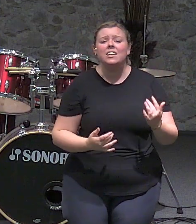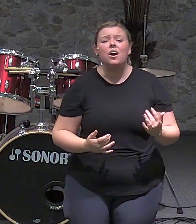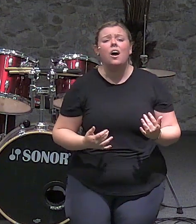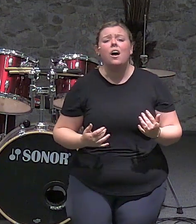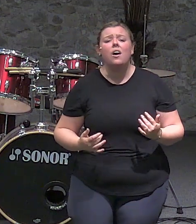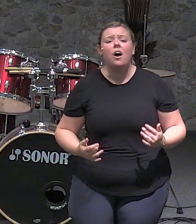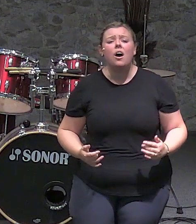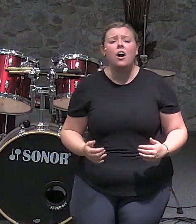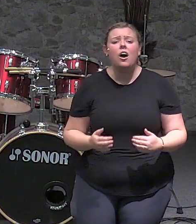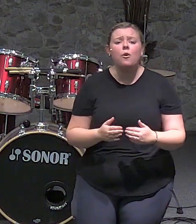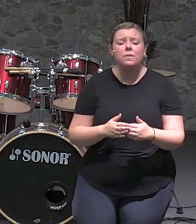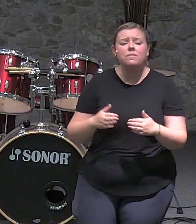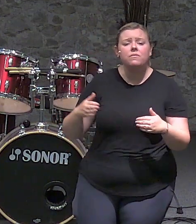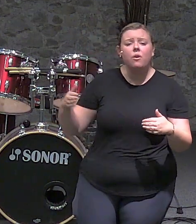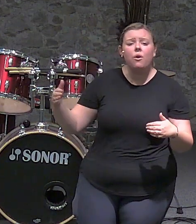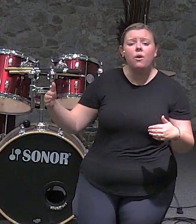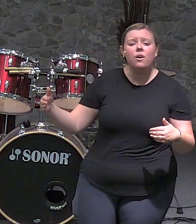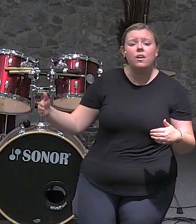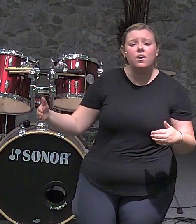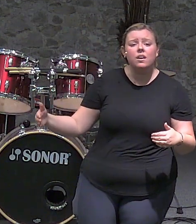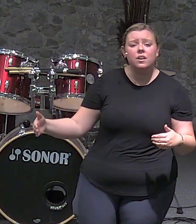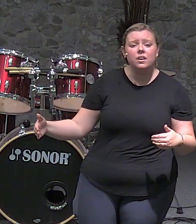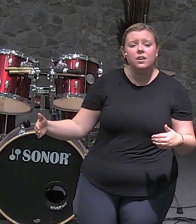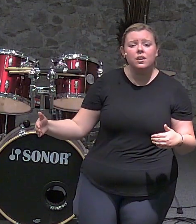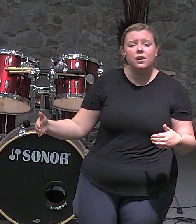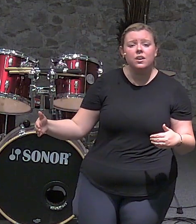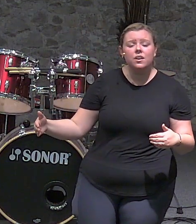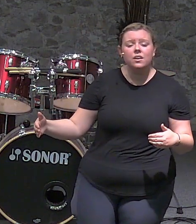mercy go before?